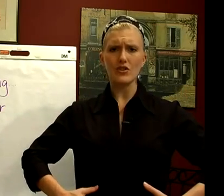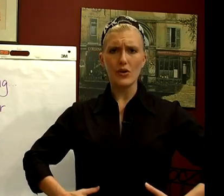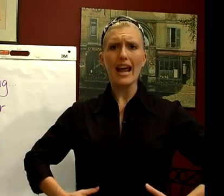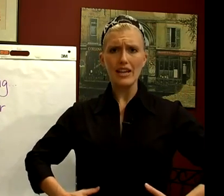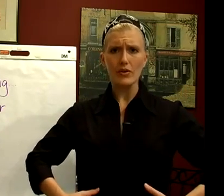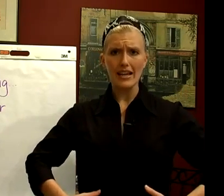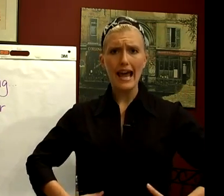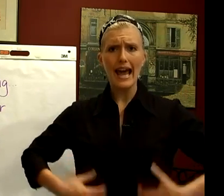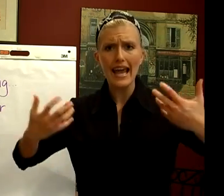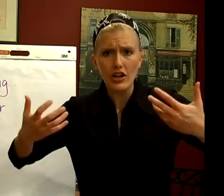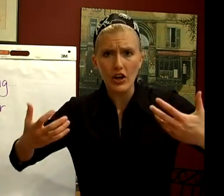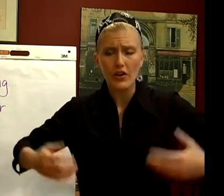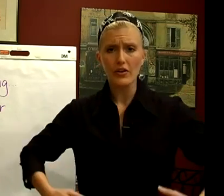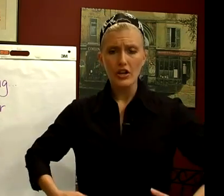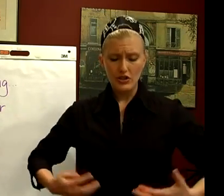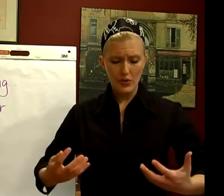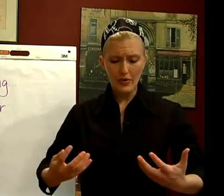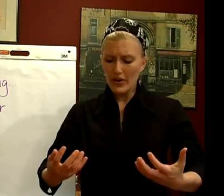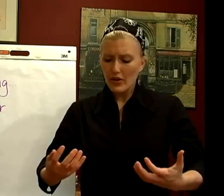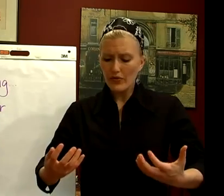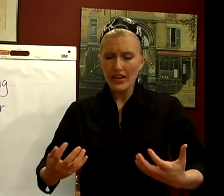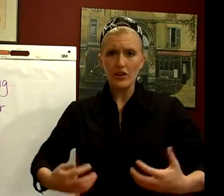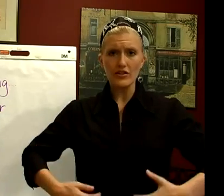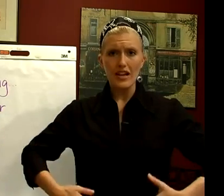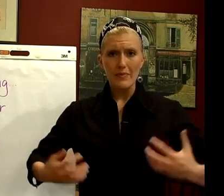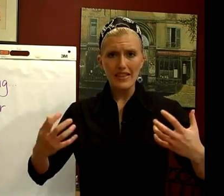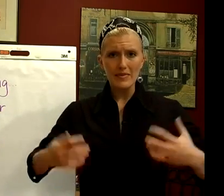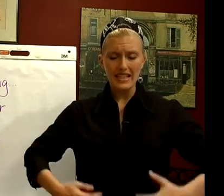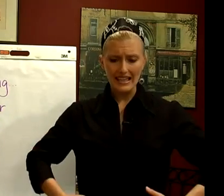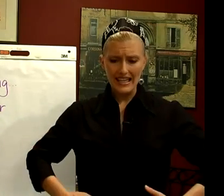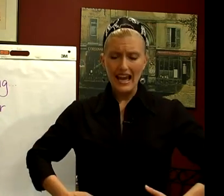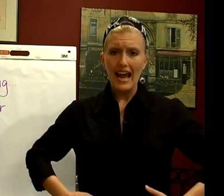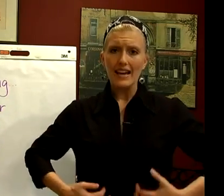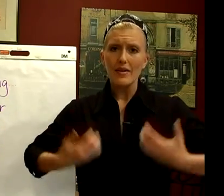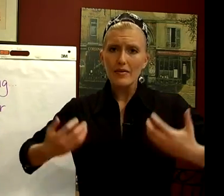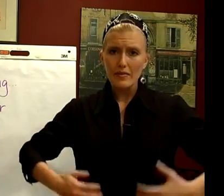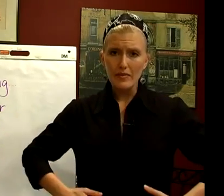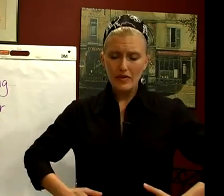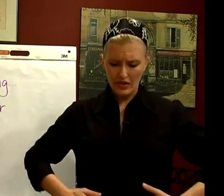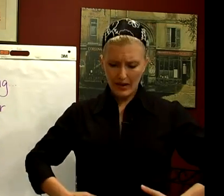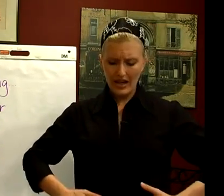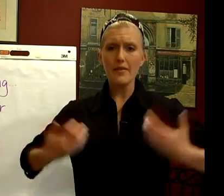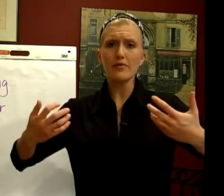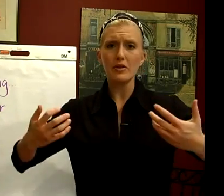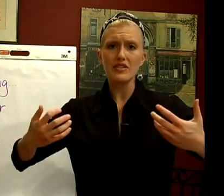You're angry, anger. So you want to bring your fingers, bend them slightly, and you're coming up from your